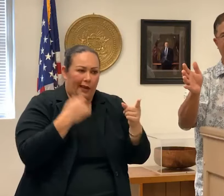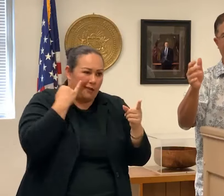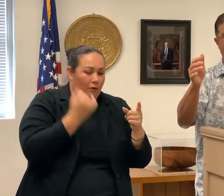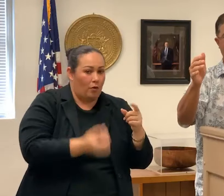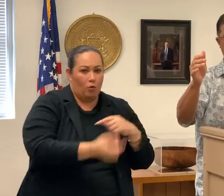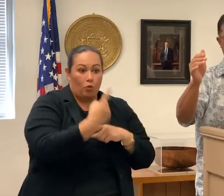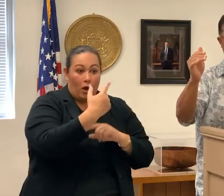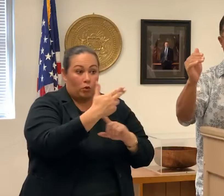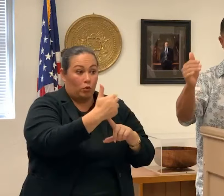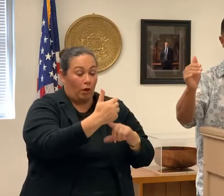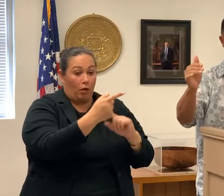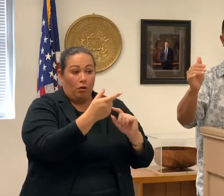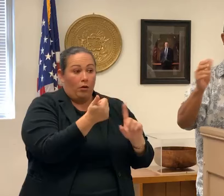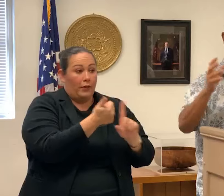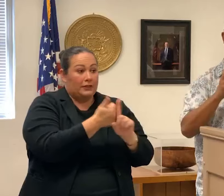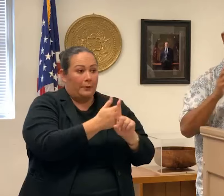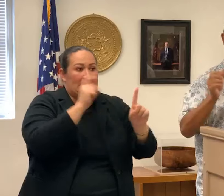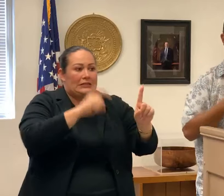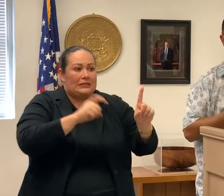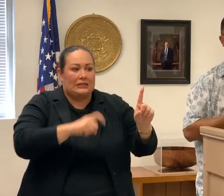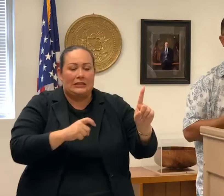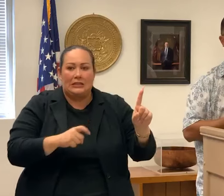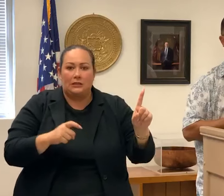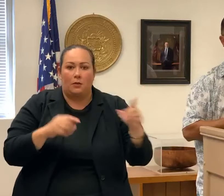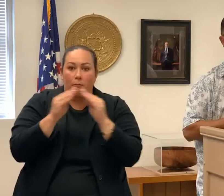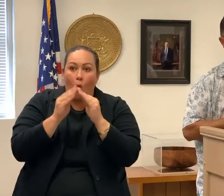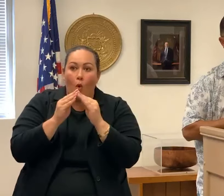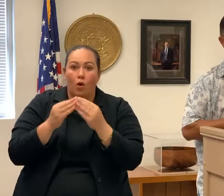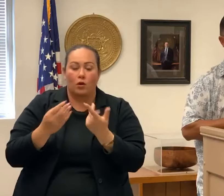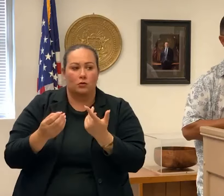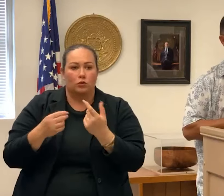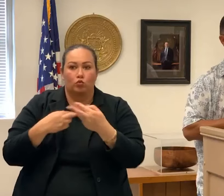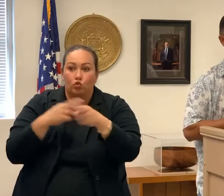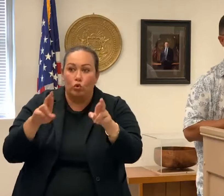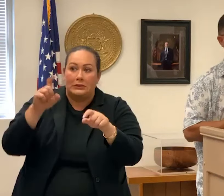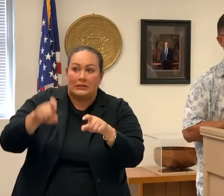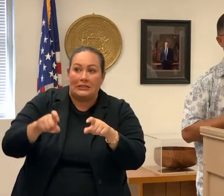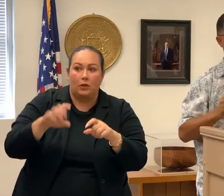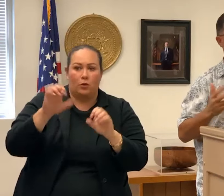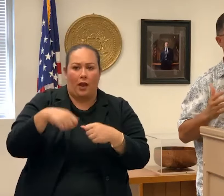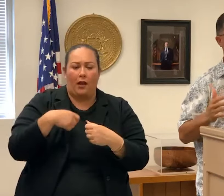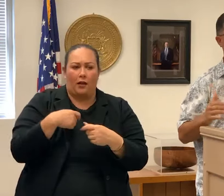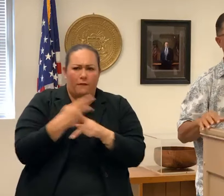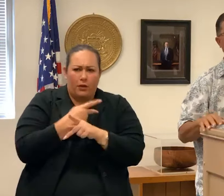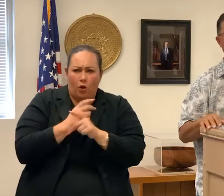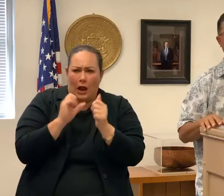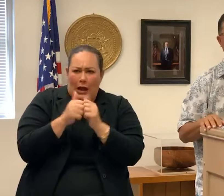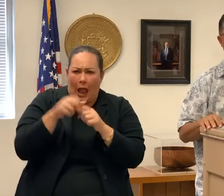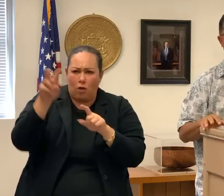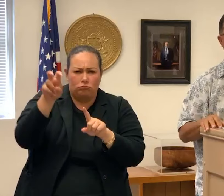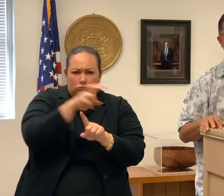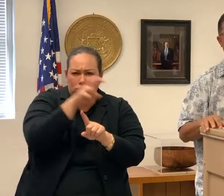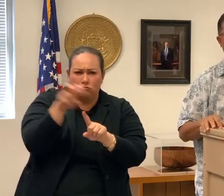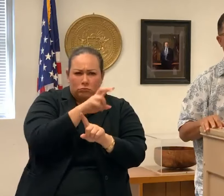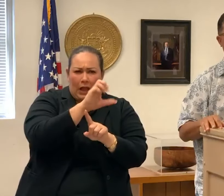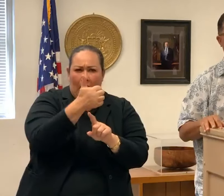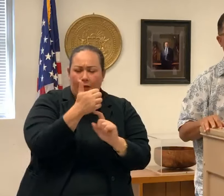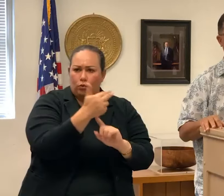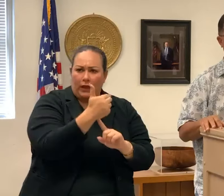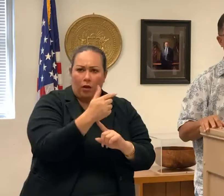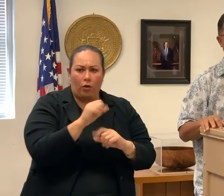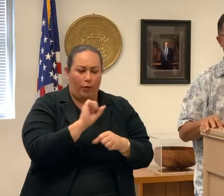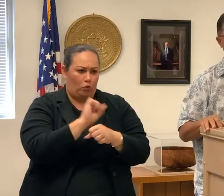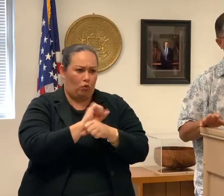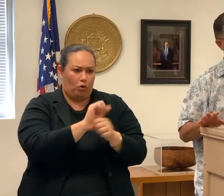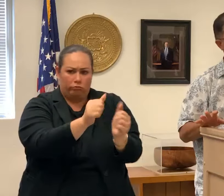hotel is in need of rooms, we'll figure out how we can do it. So I give a lot of credit to the properties that are in there. And